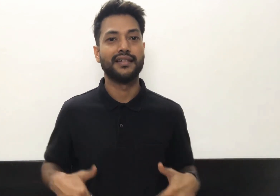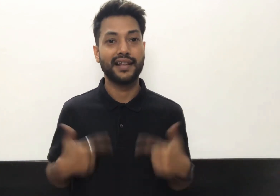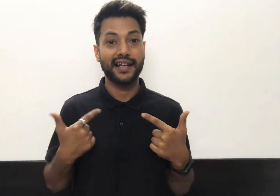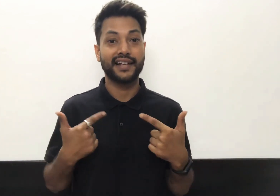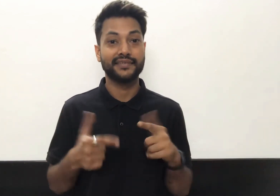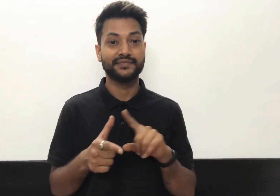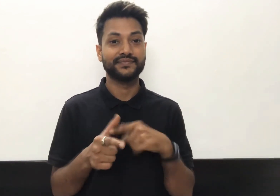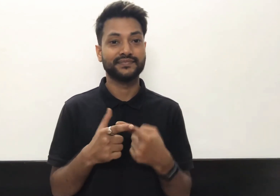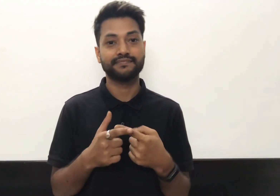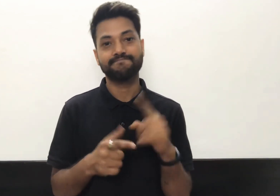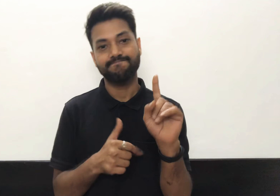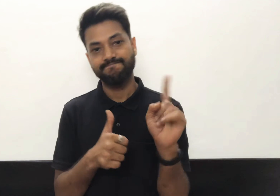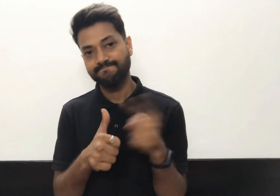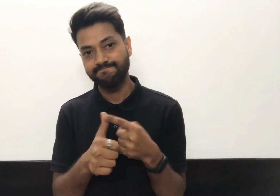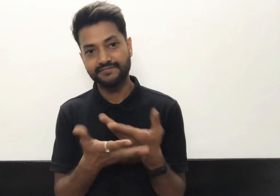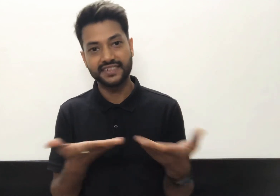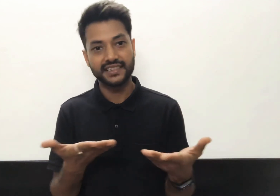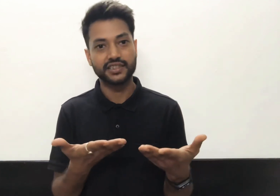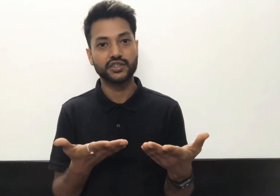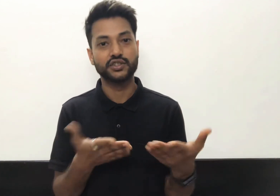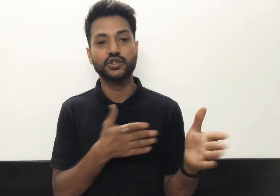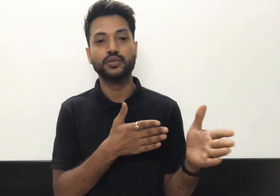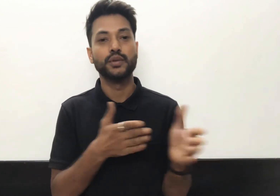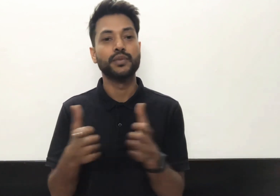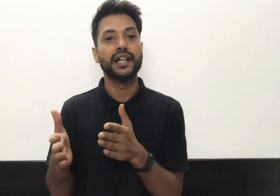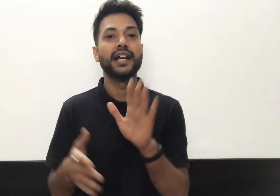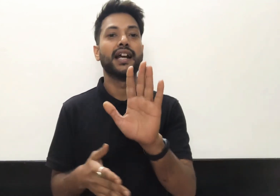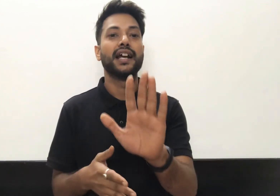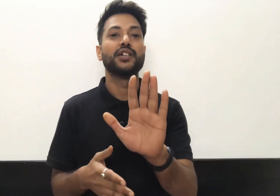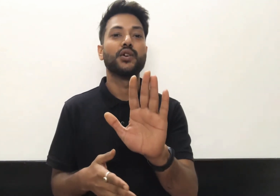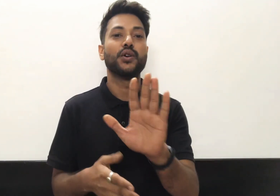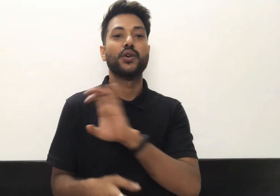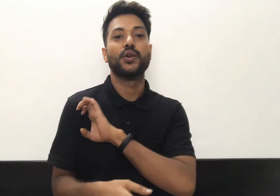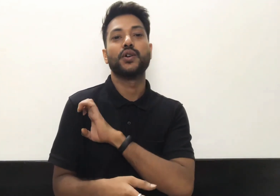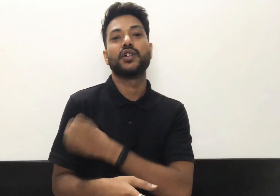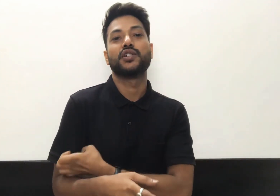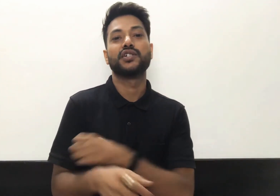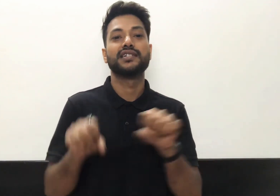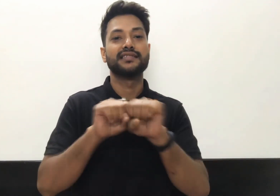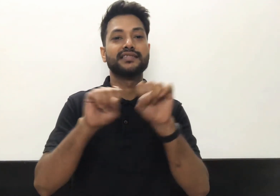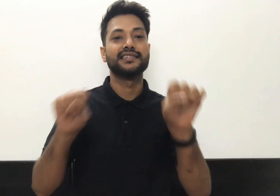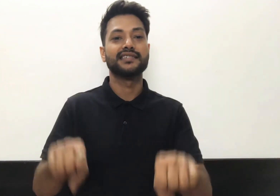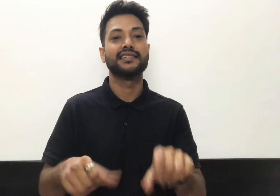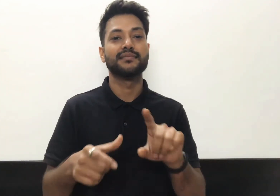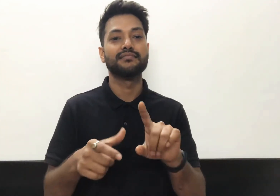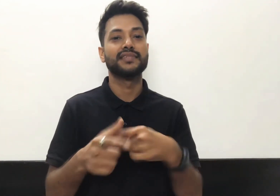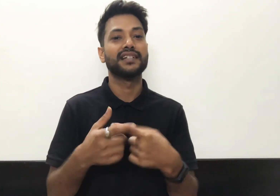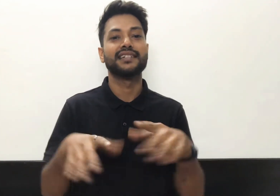first thing is to prepare your energy system so that it can take any kind of beating. Most